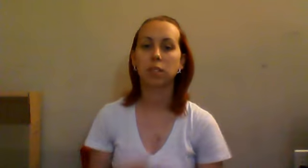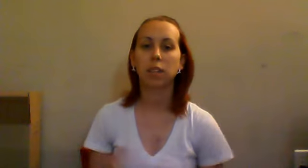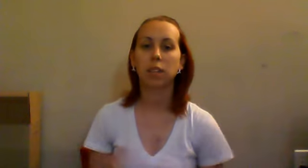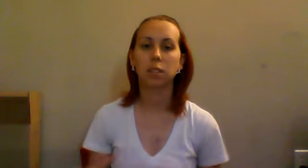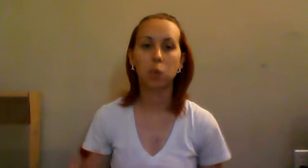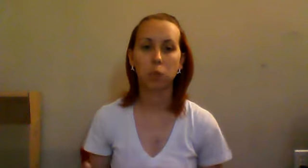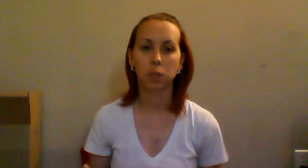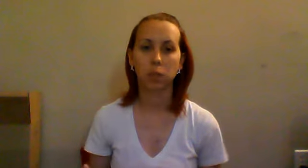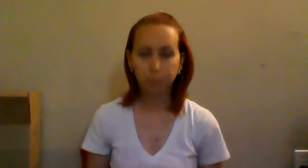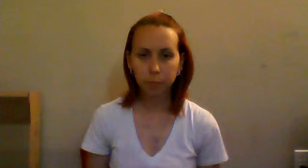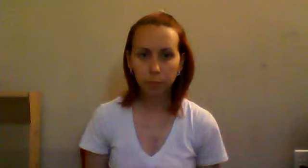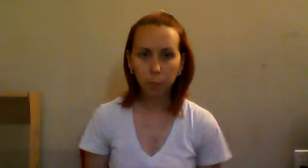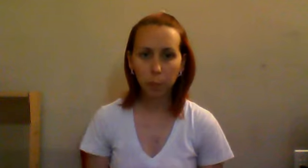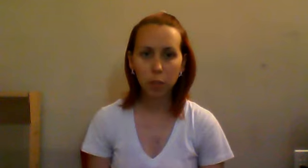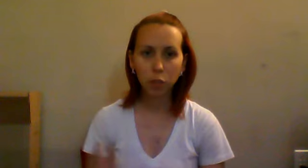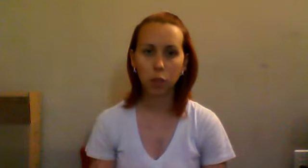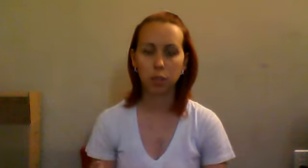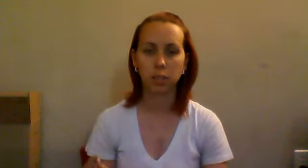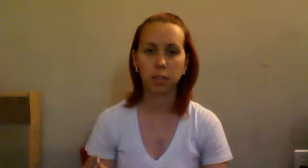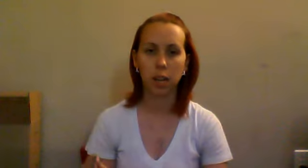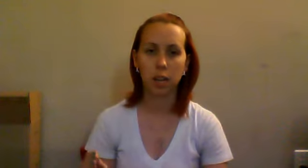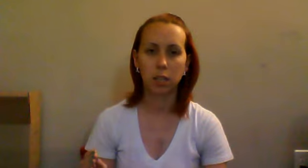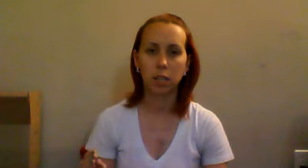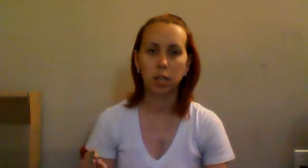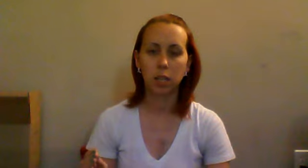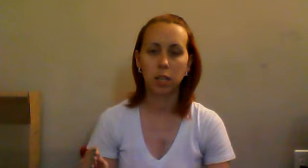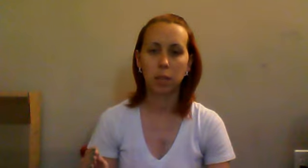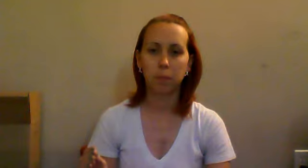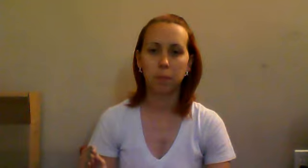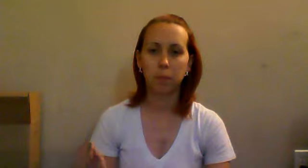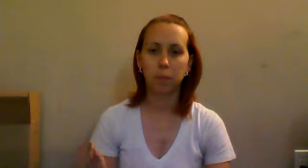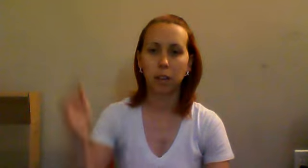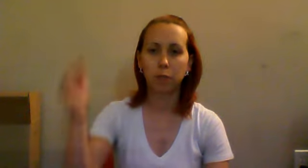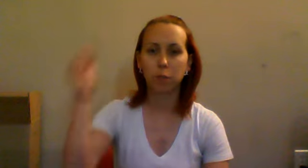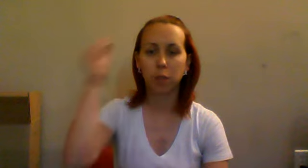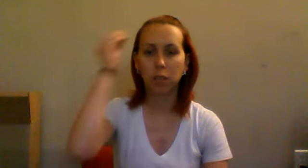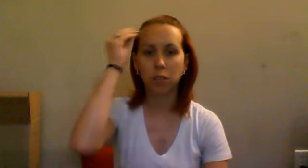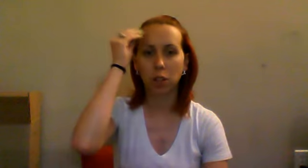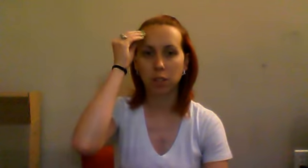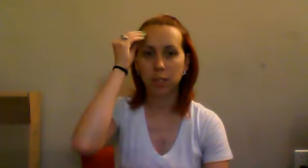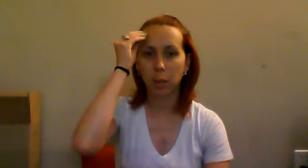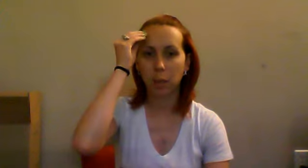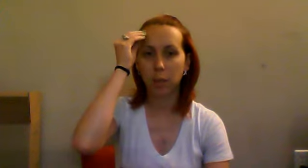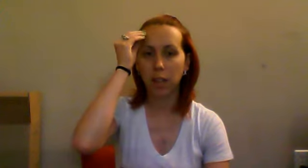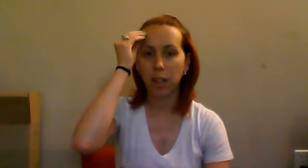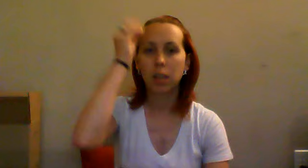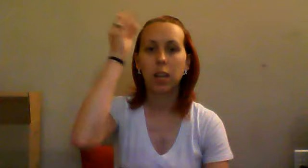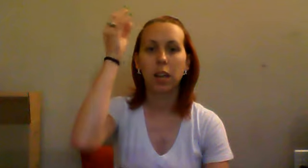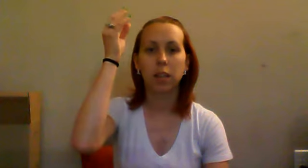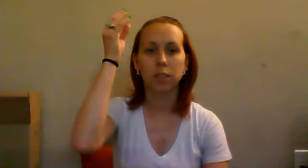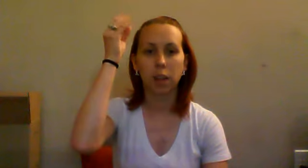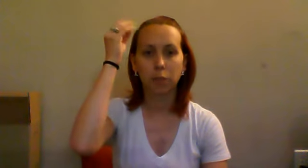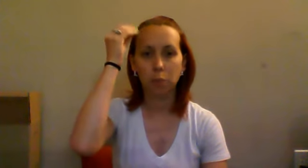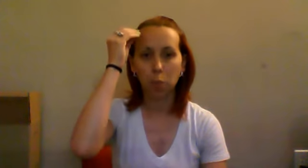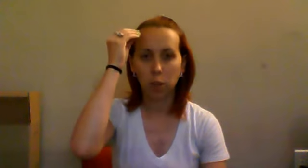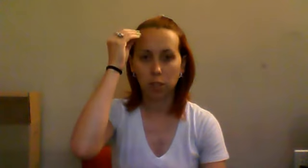that's important, you'll notice that the sign for man starts at the top of the head, and the sign for boy is all